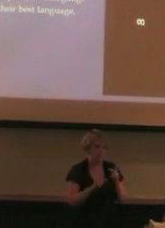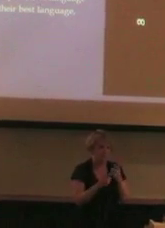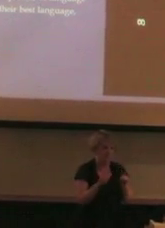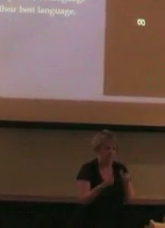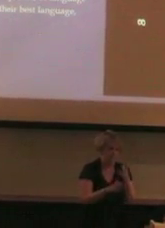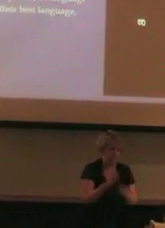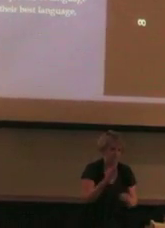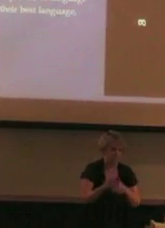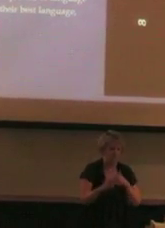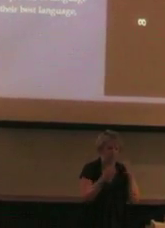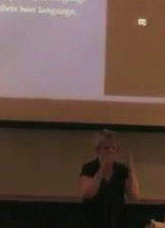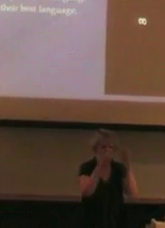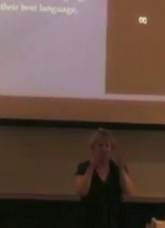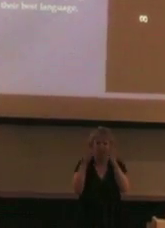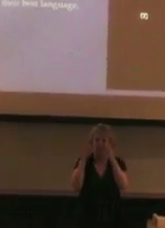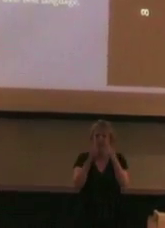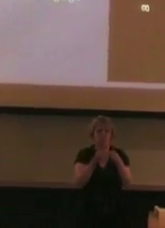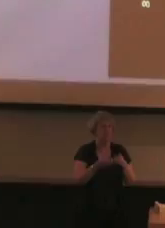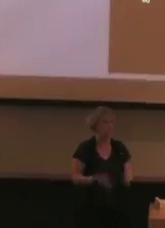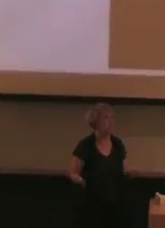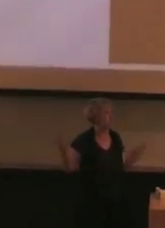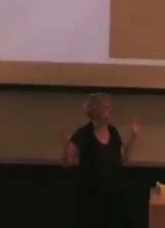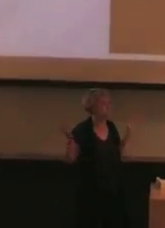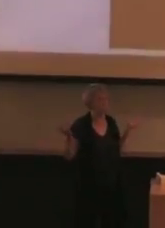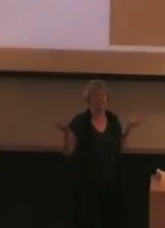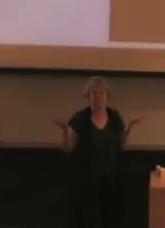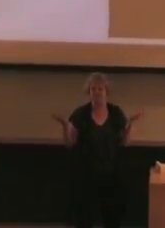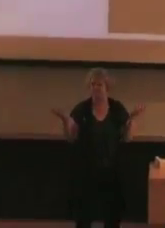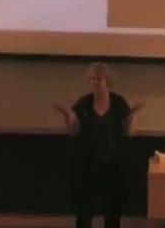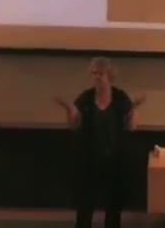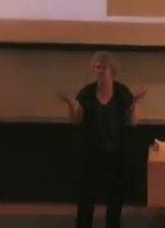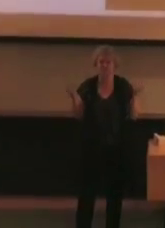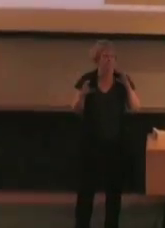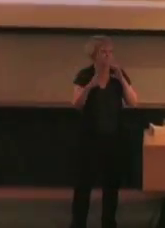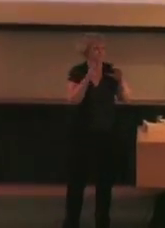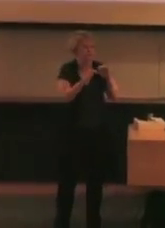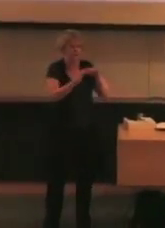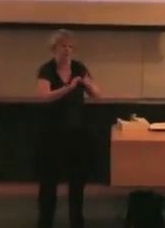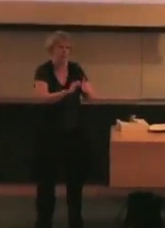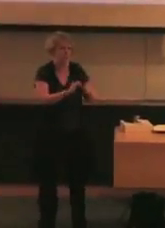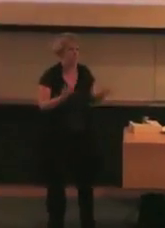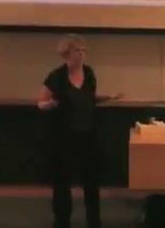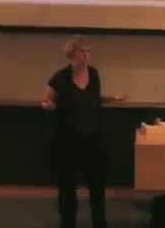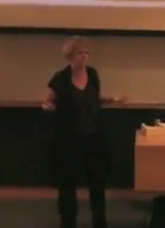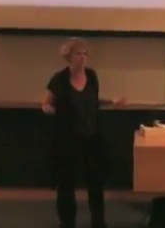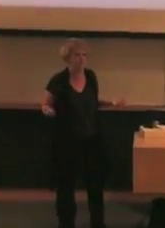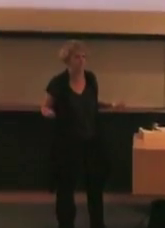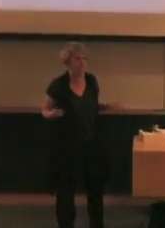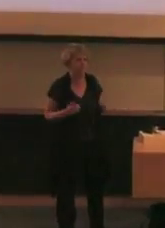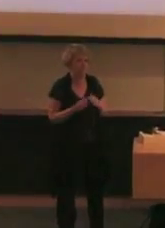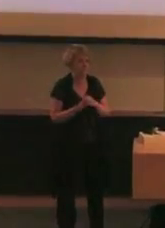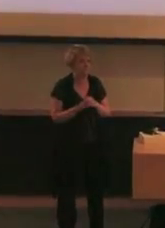disfluency, they may feel. They feel like they're lost in the dark because they can't communicate with any of us.